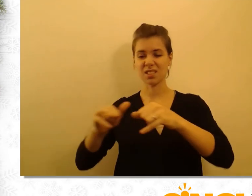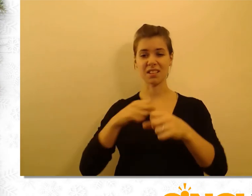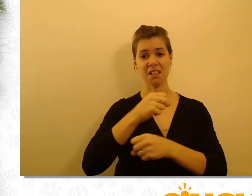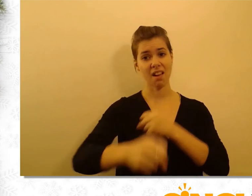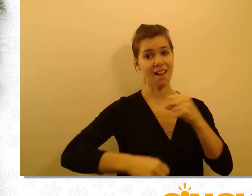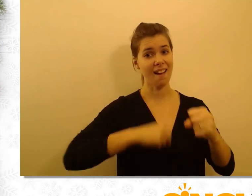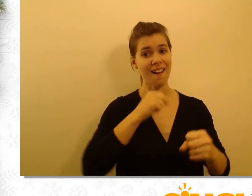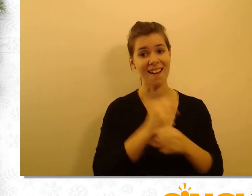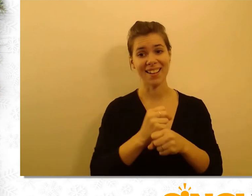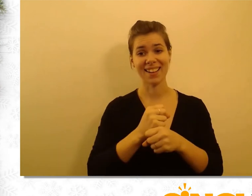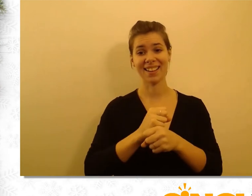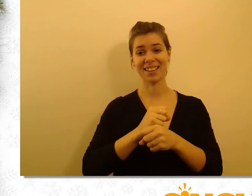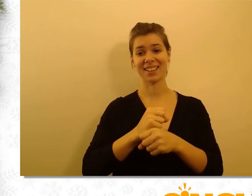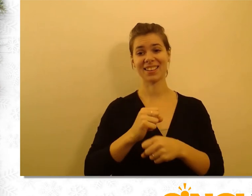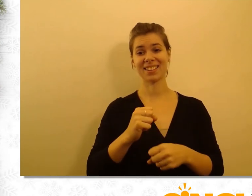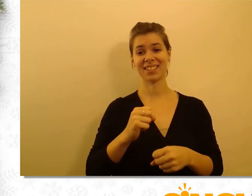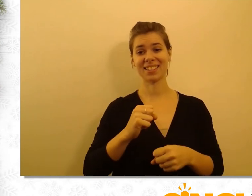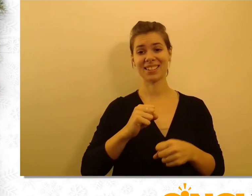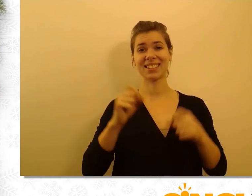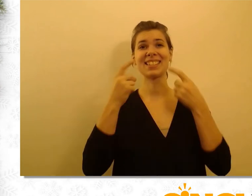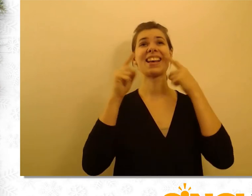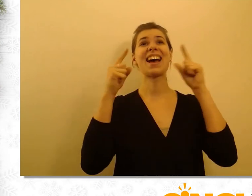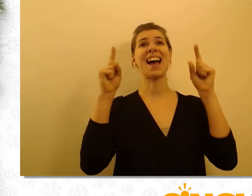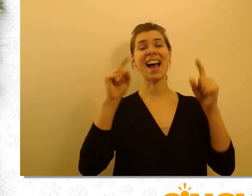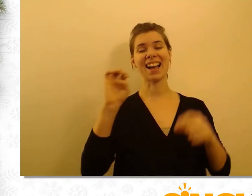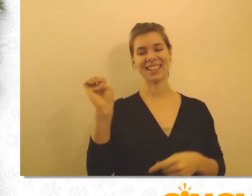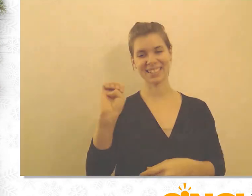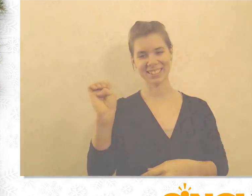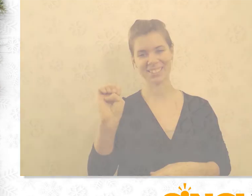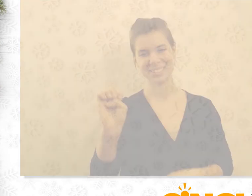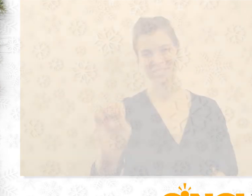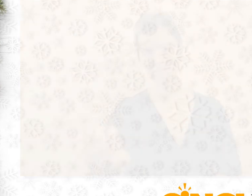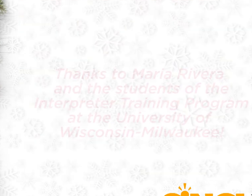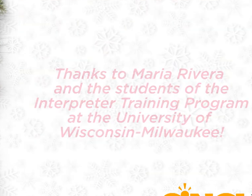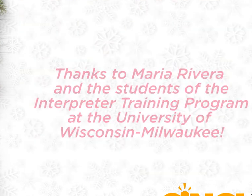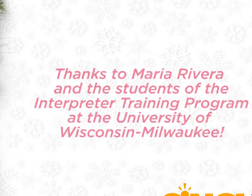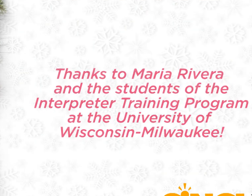We'll be Easter people throughout all the year.